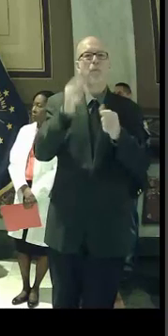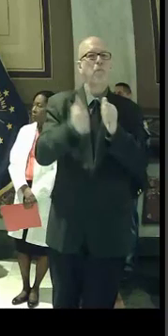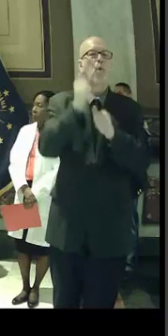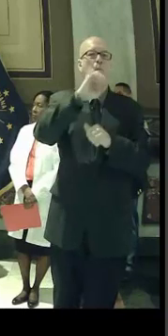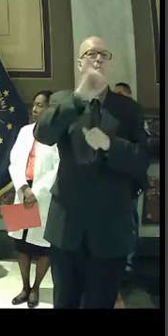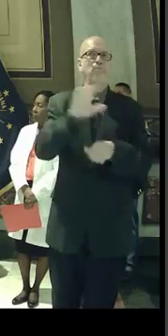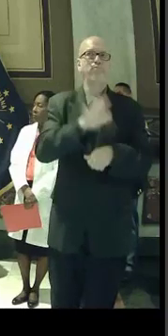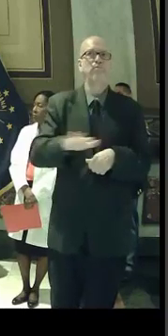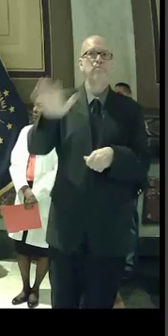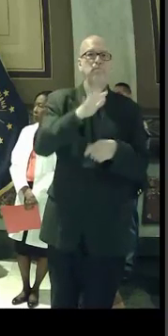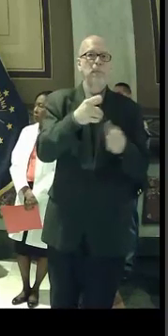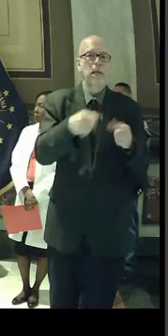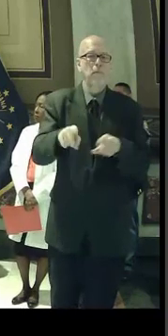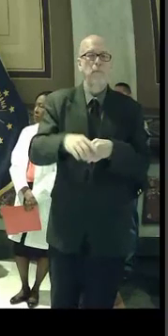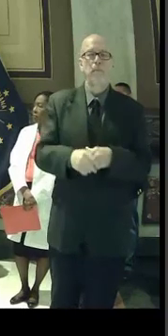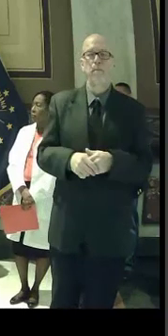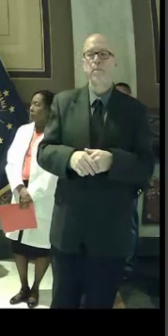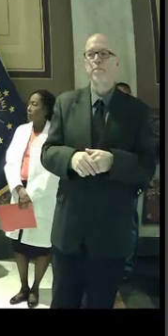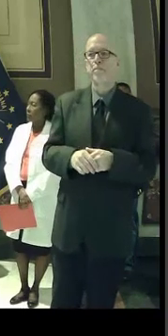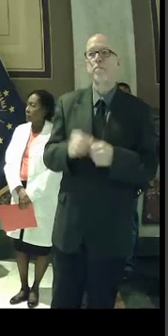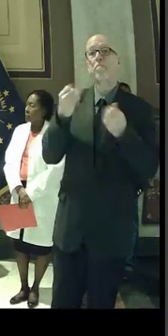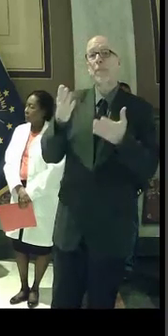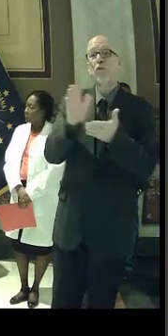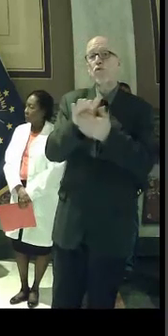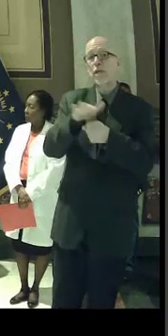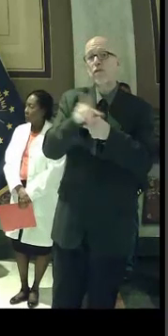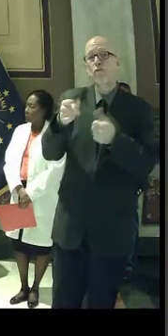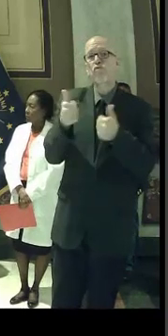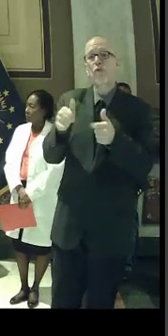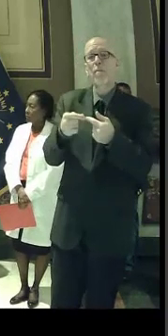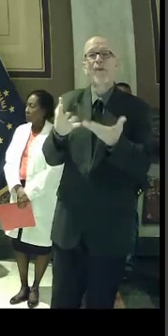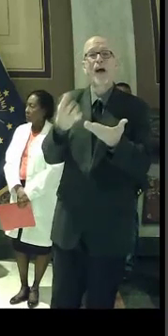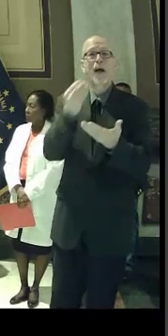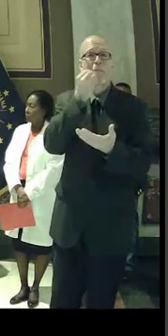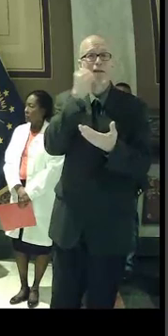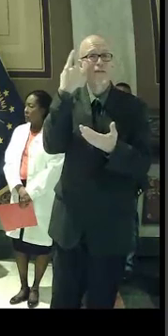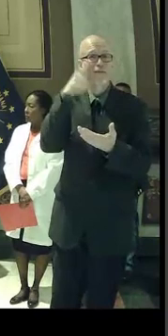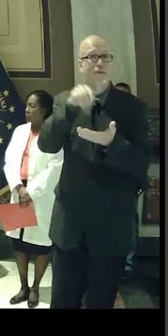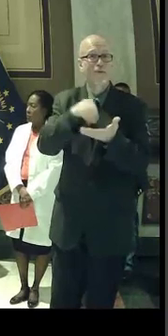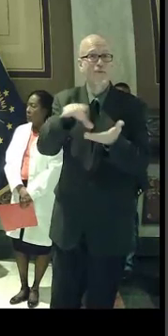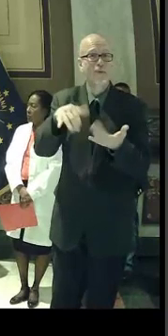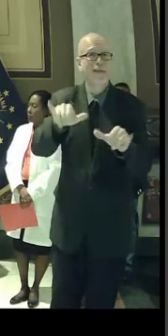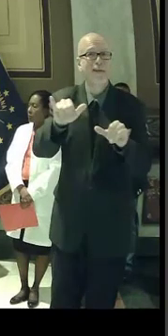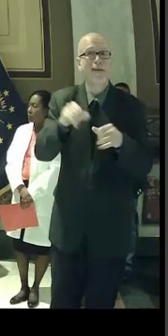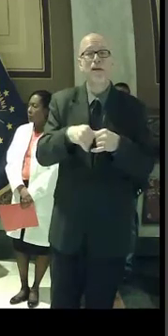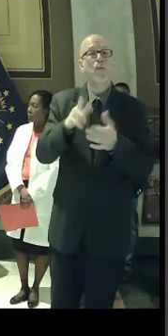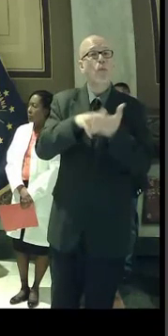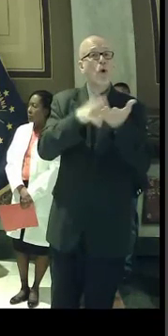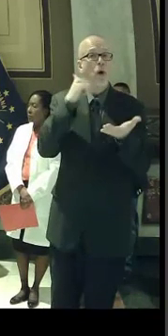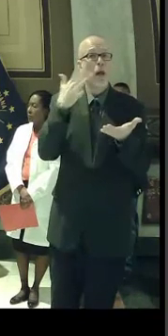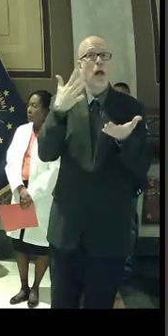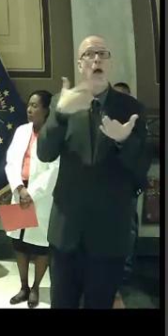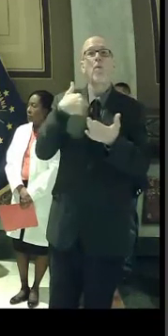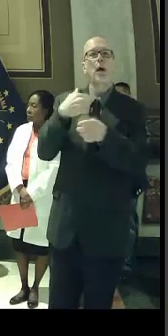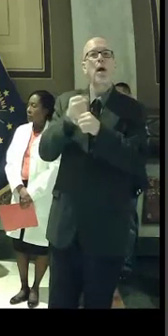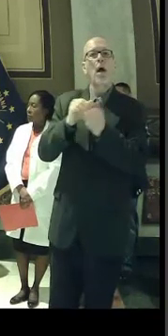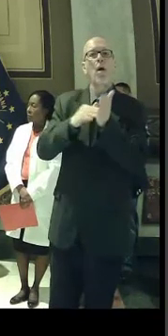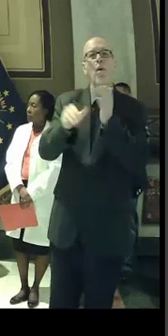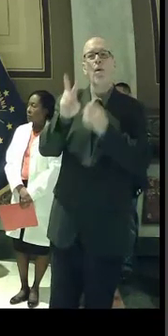happening across the state. Many of our districts are trying to provide meal services. What does that look like? We've received a